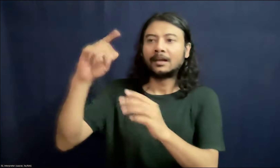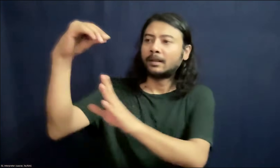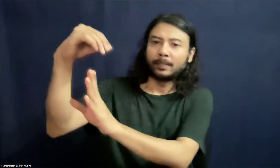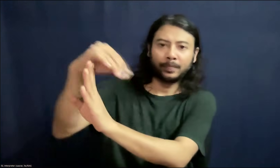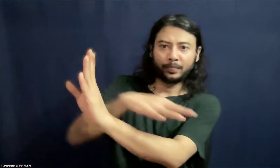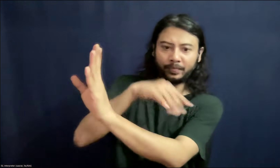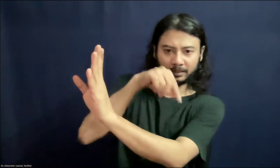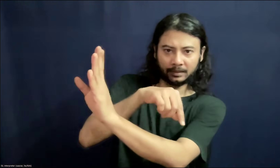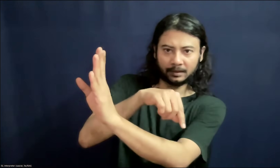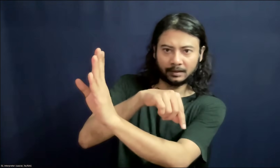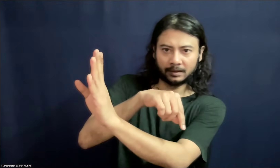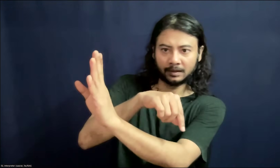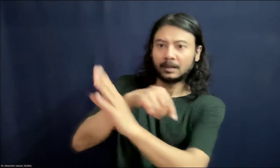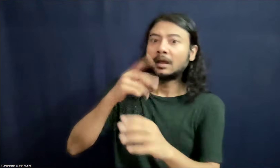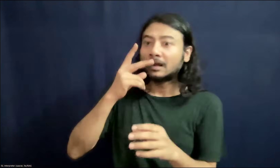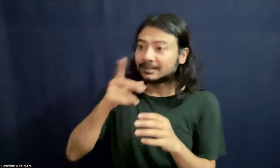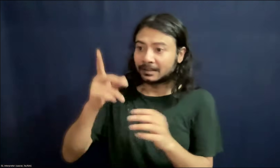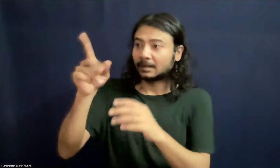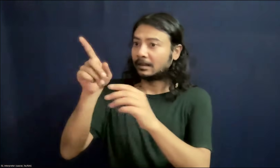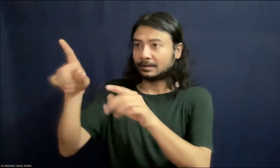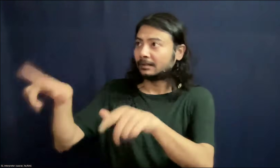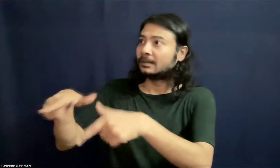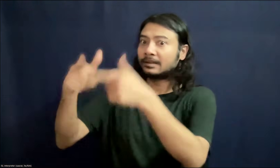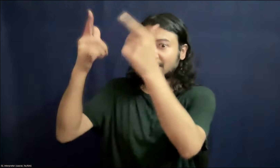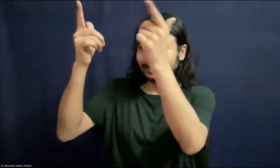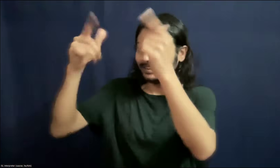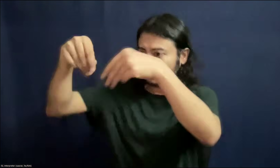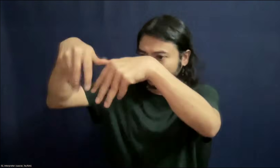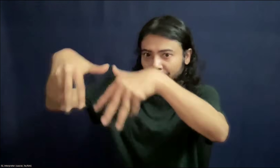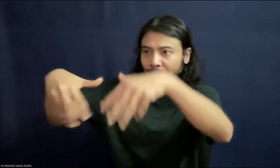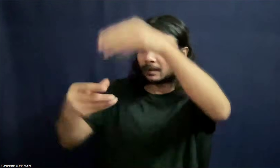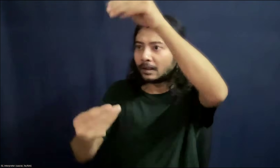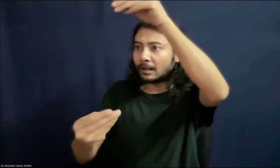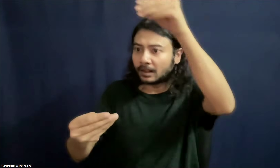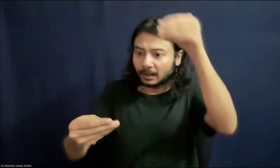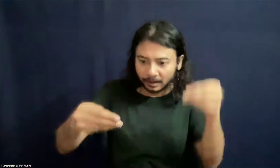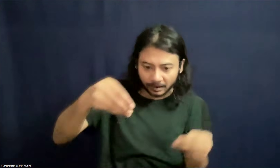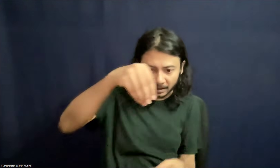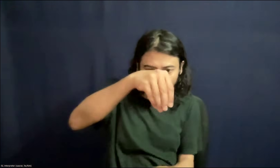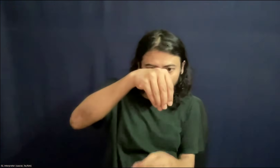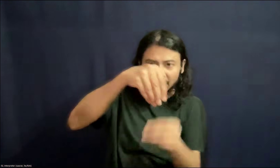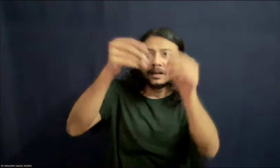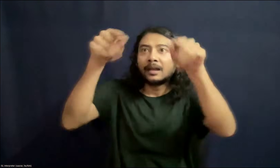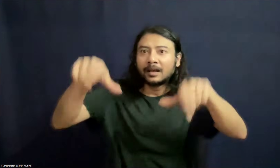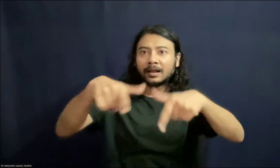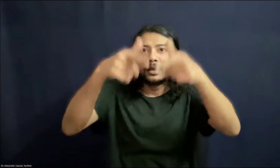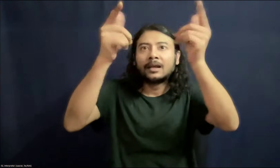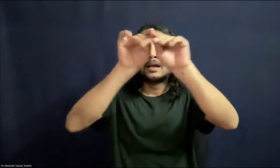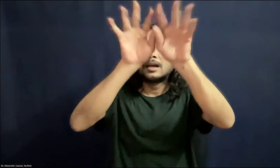The root becomes the same, right? Roots are touching each other. Both the roots are touching each other. So